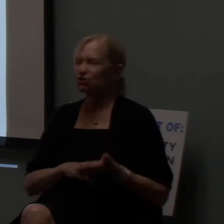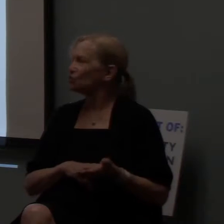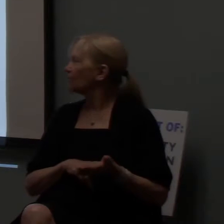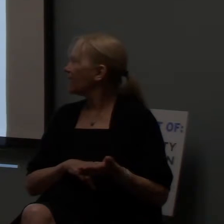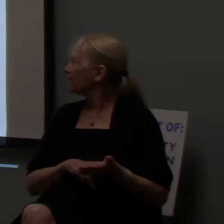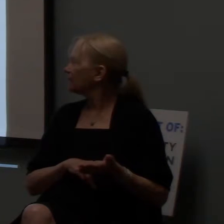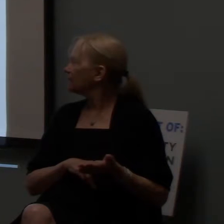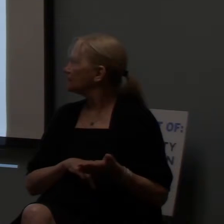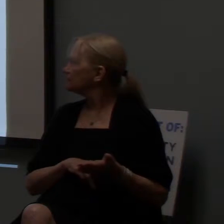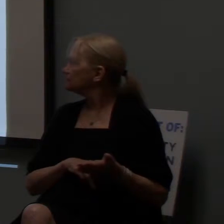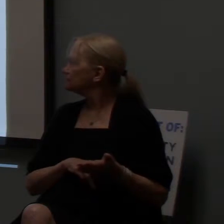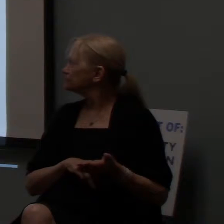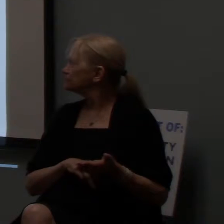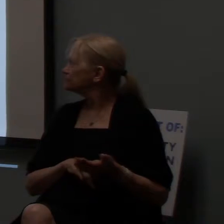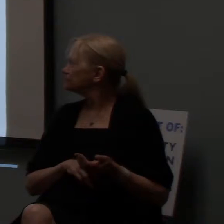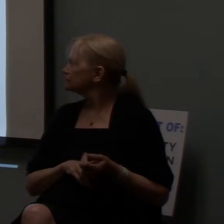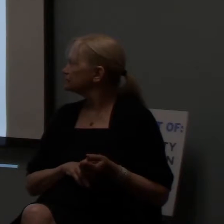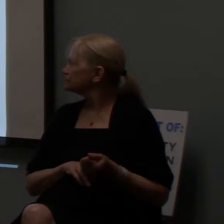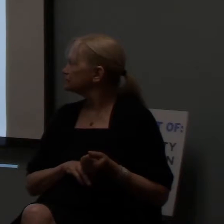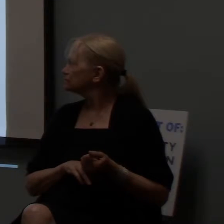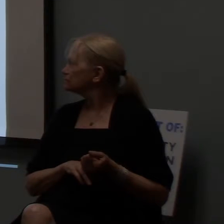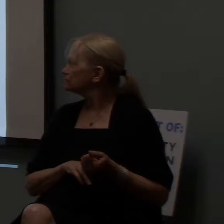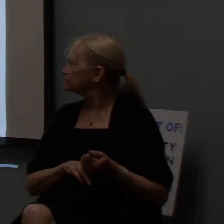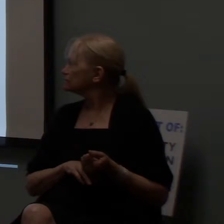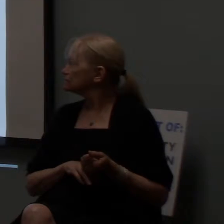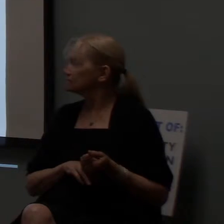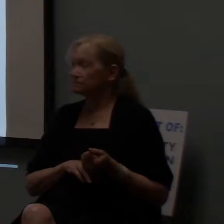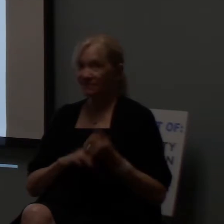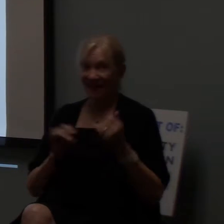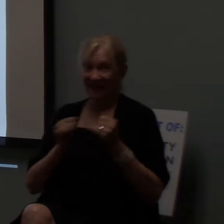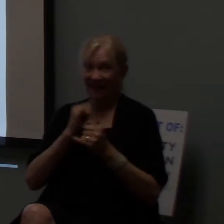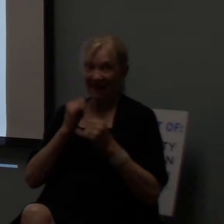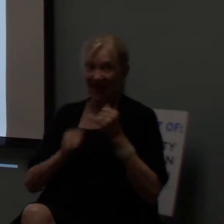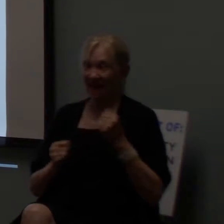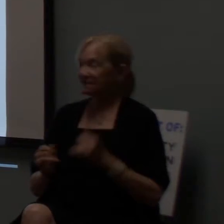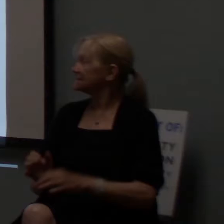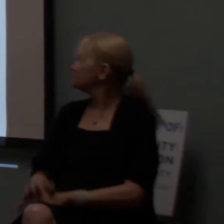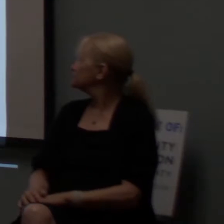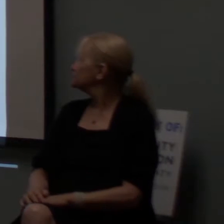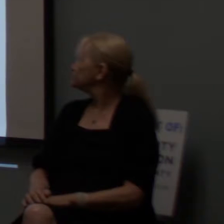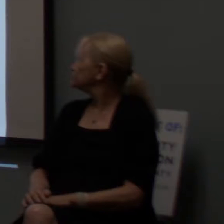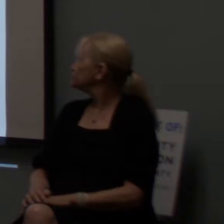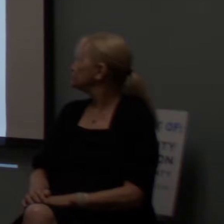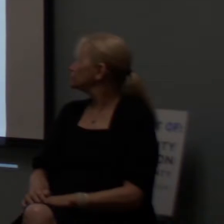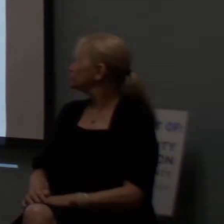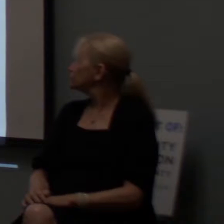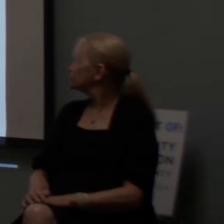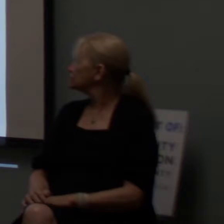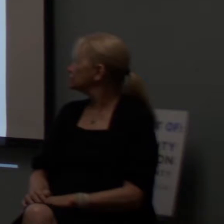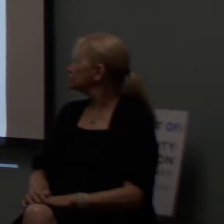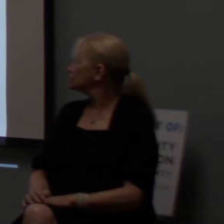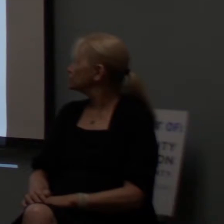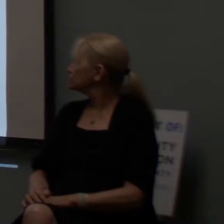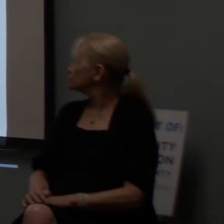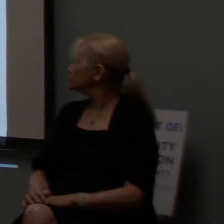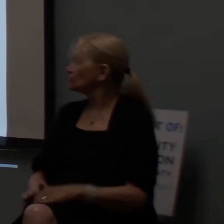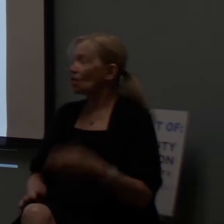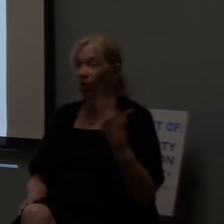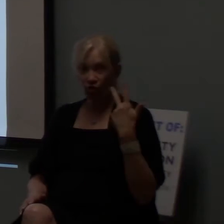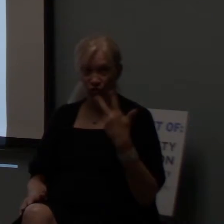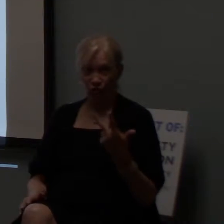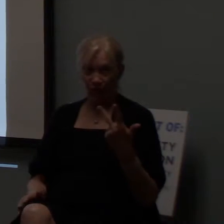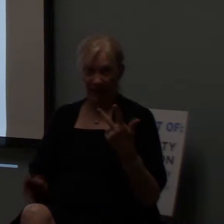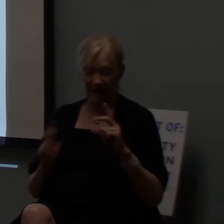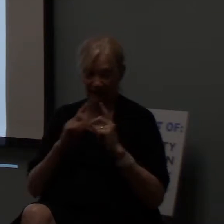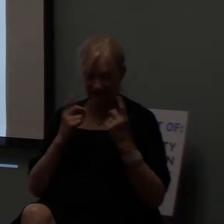ward options. Okay, let's look at the last one. This one is, they have 3